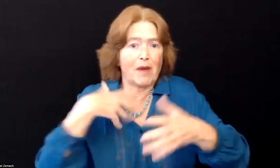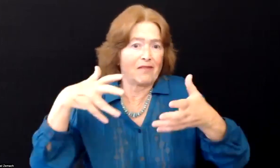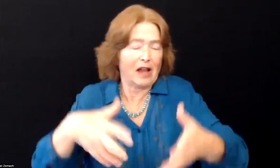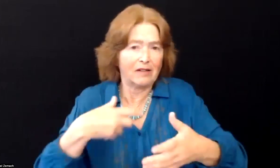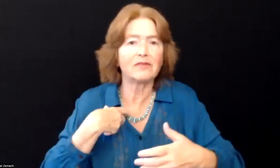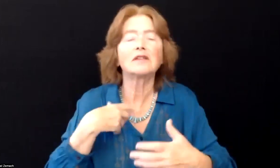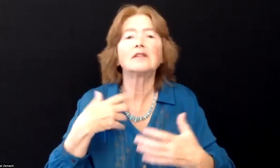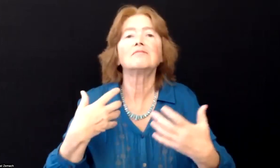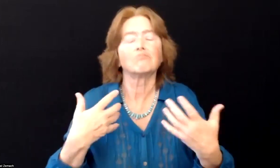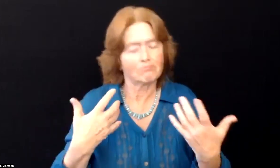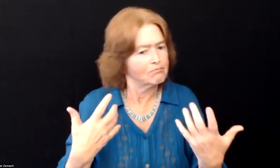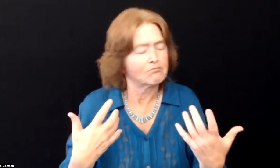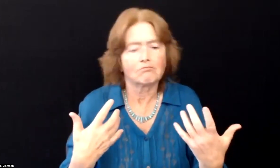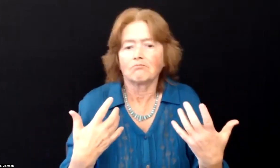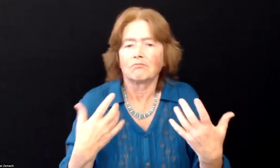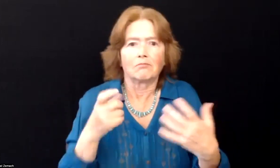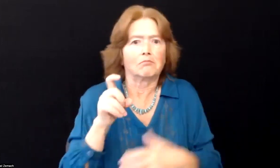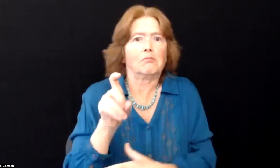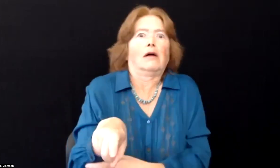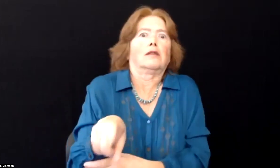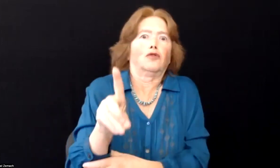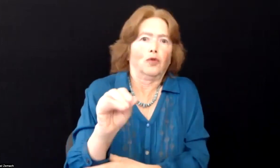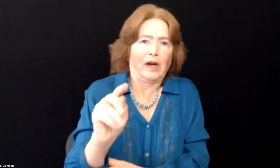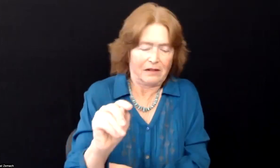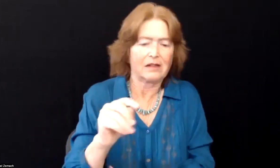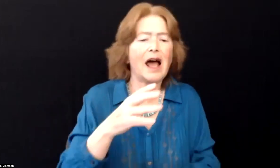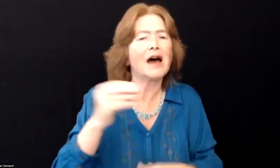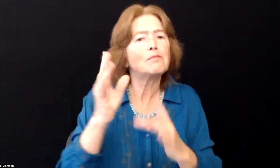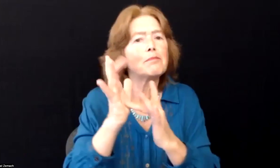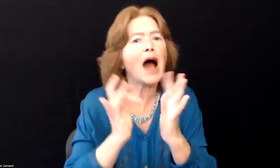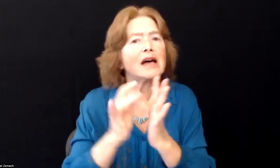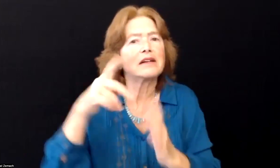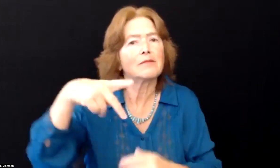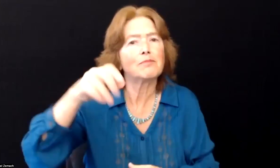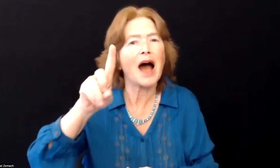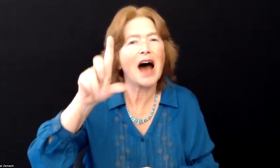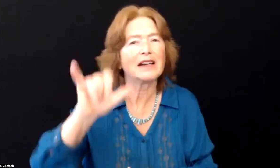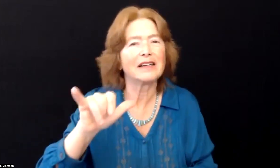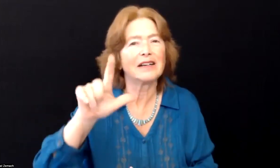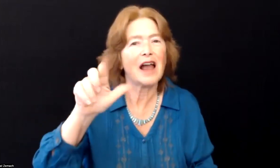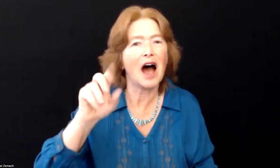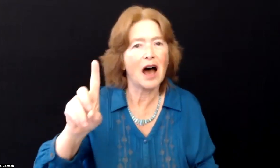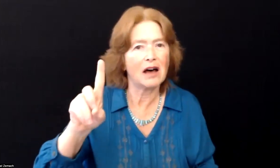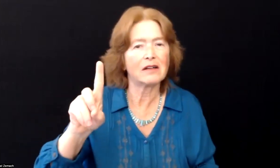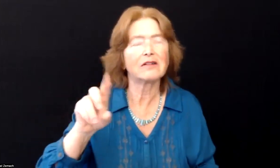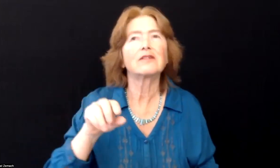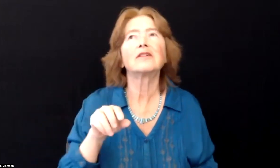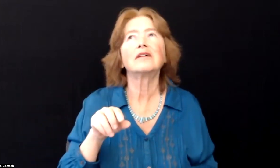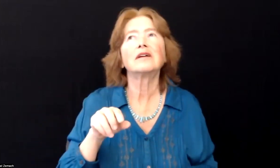left? And so I said, I have to do this. I can't put this off. And also, Patty Ladd,